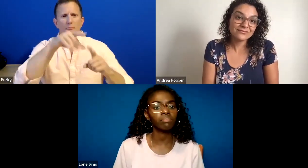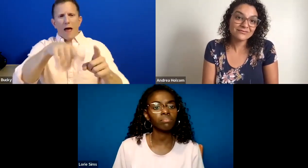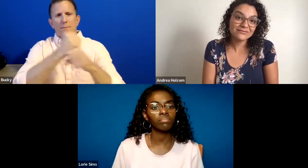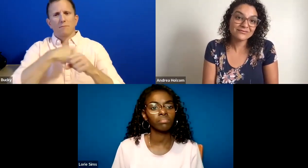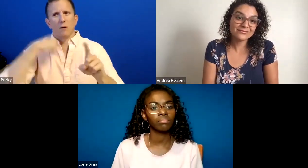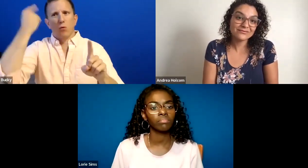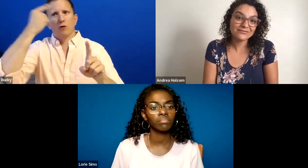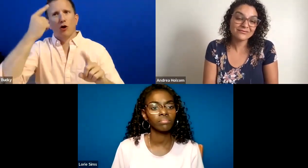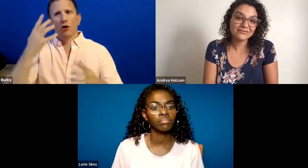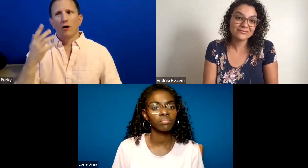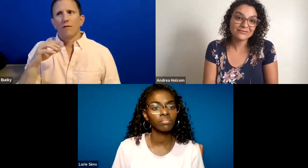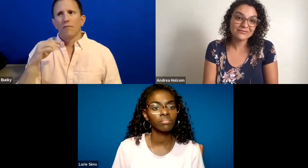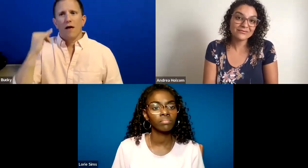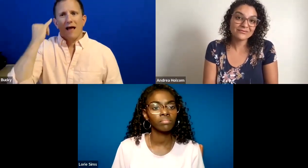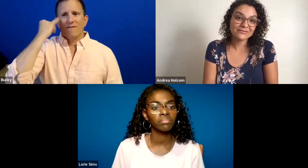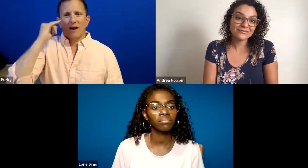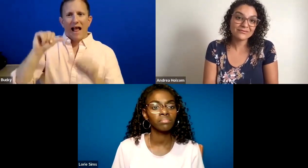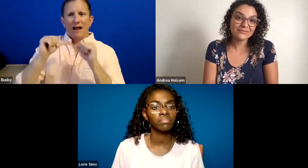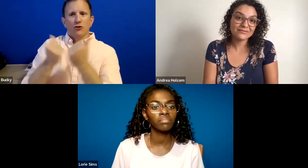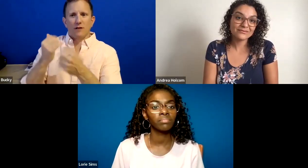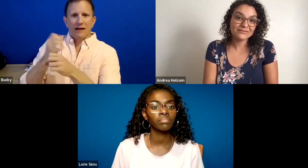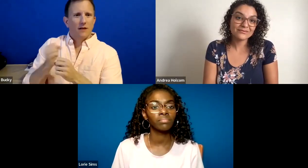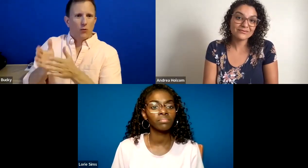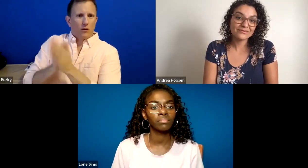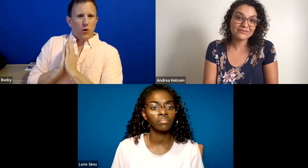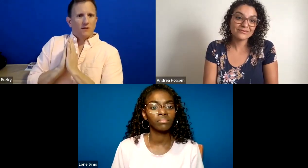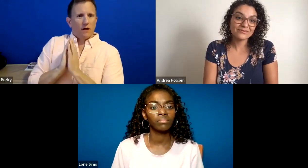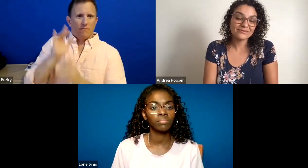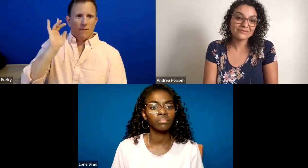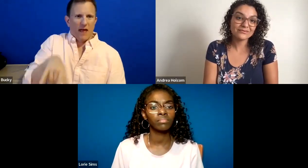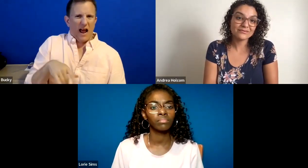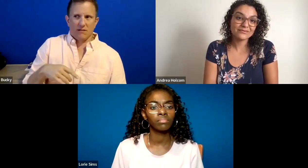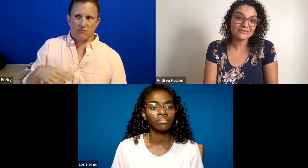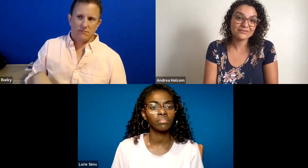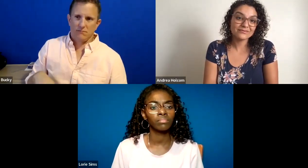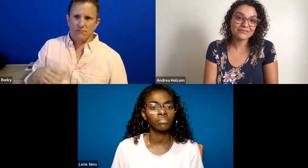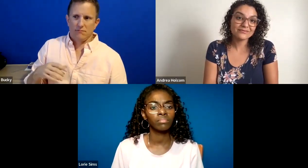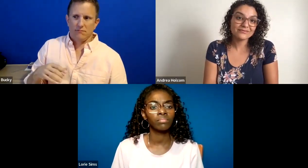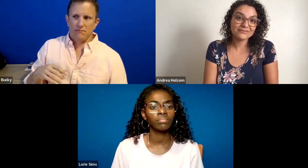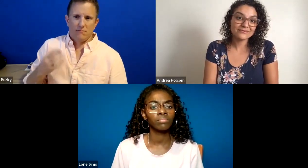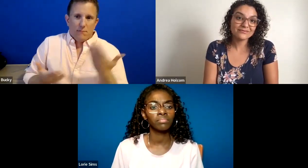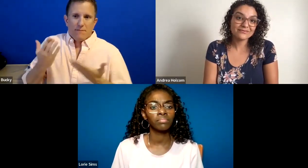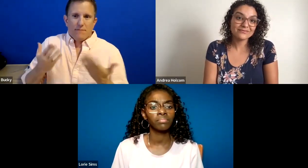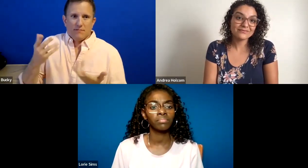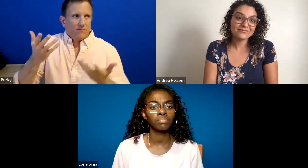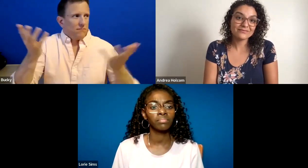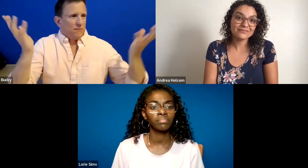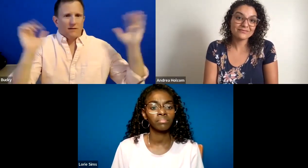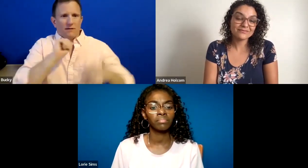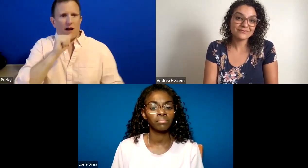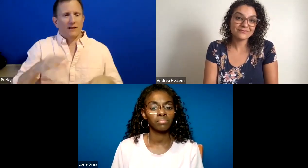I agree with that 100%. You know, and as I listen to you, I think about the fact that when an agency gets